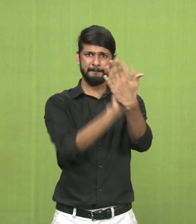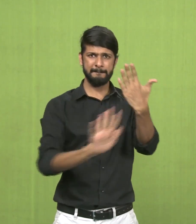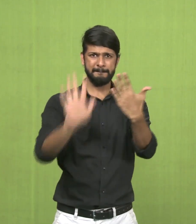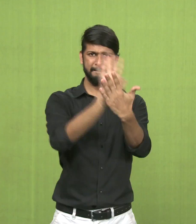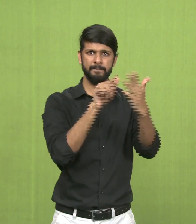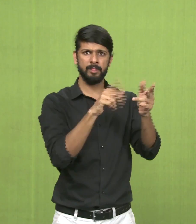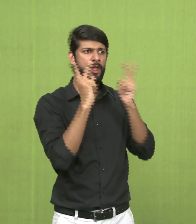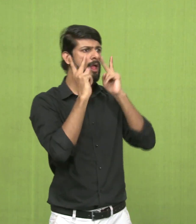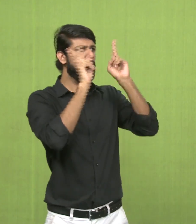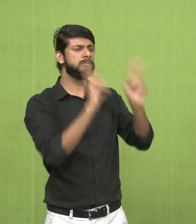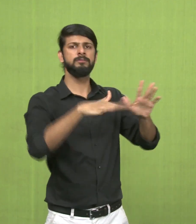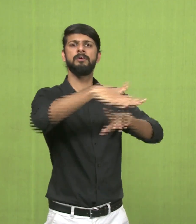anything out of the natural scenery,